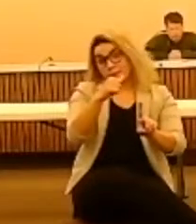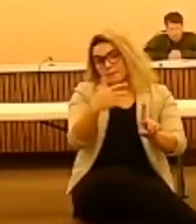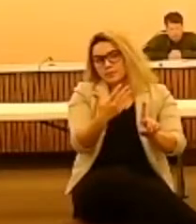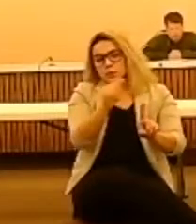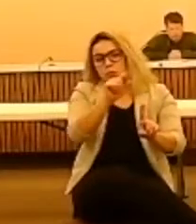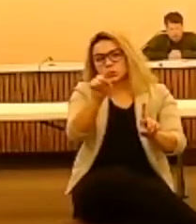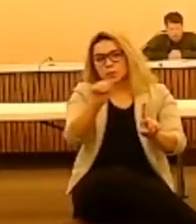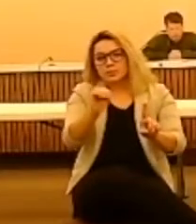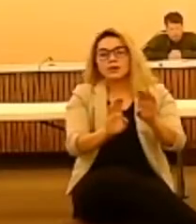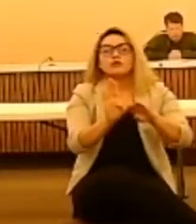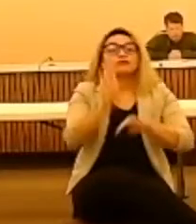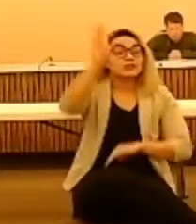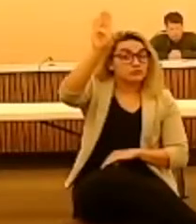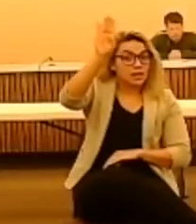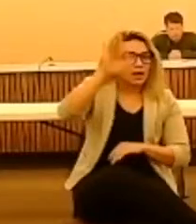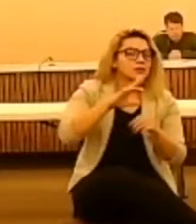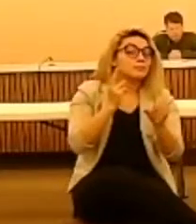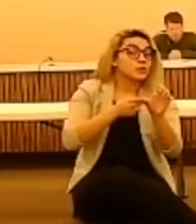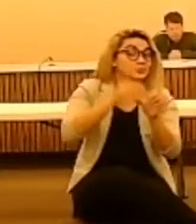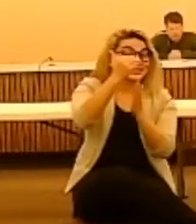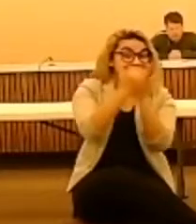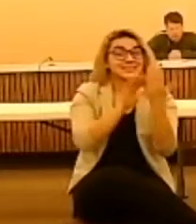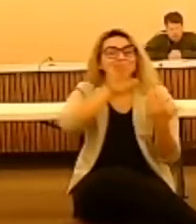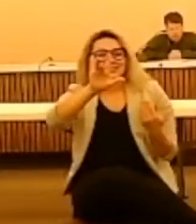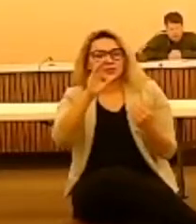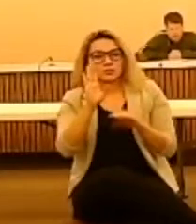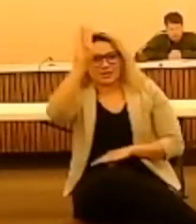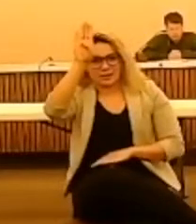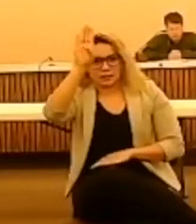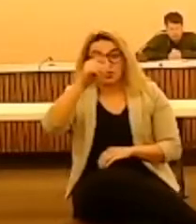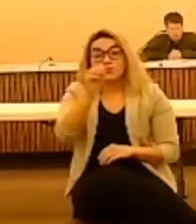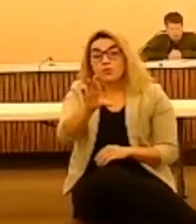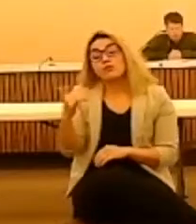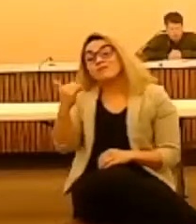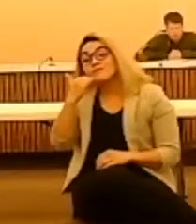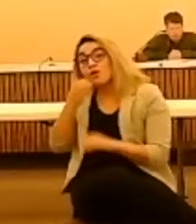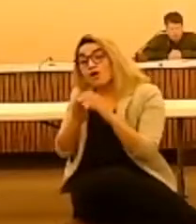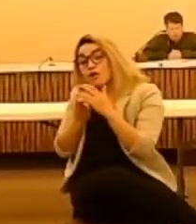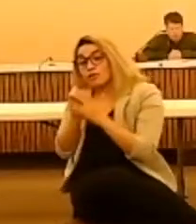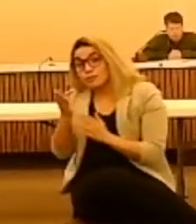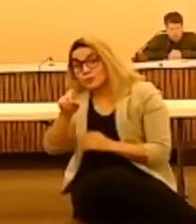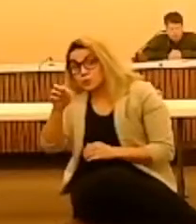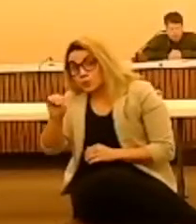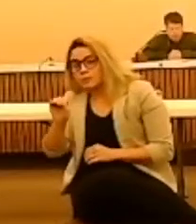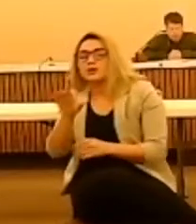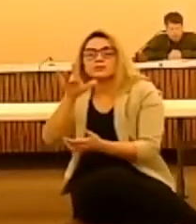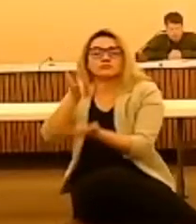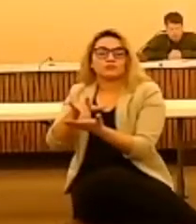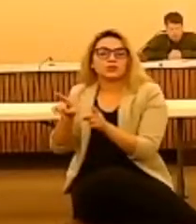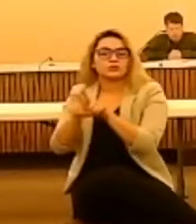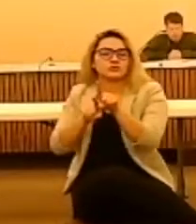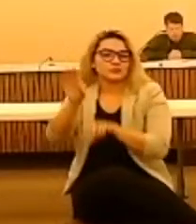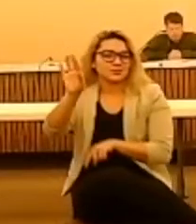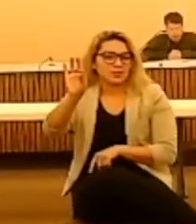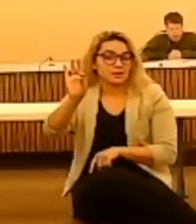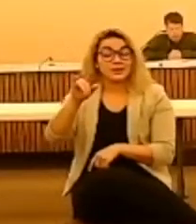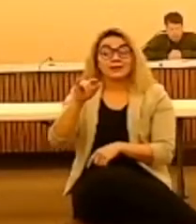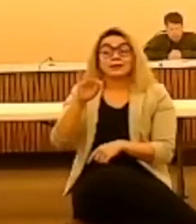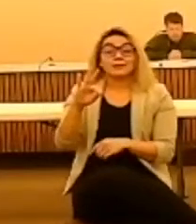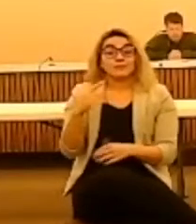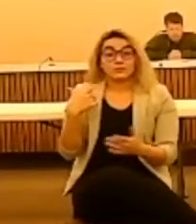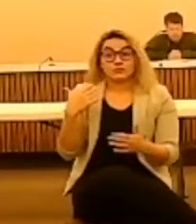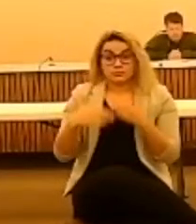control, or if you are called into Zoom, press *9. When it is your turn to speak, the meeting host will enable you to